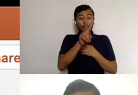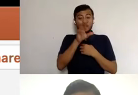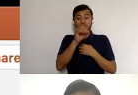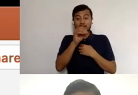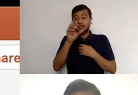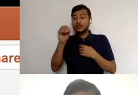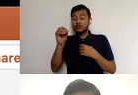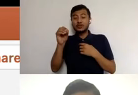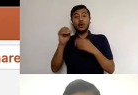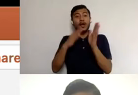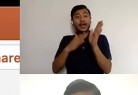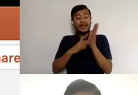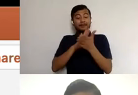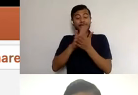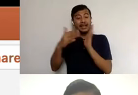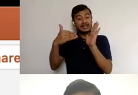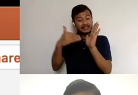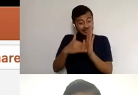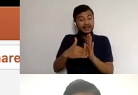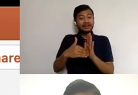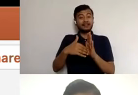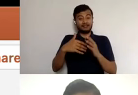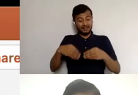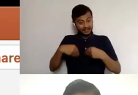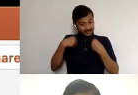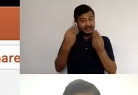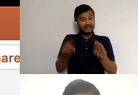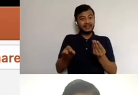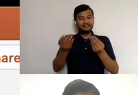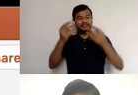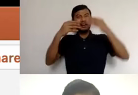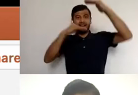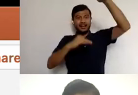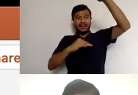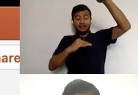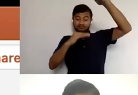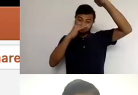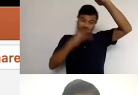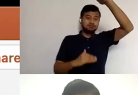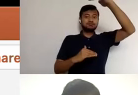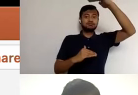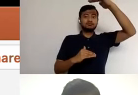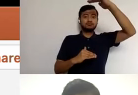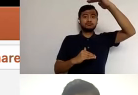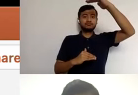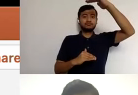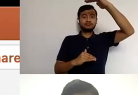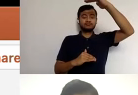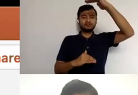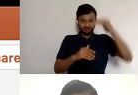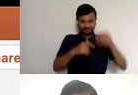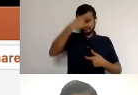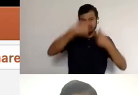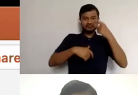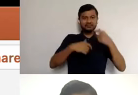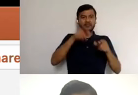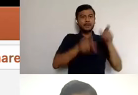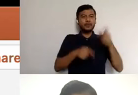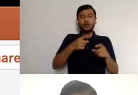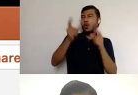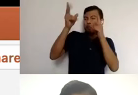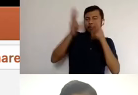is a significant swath of precious, beautiful 6 gigahertz. According to the forecast